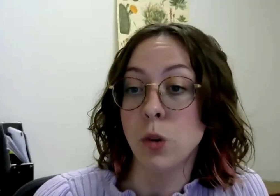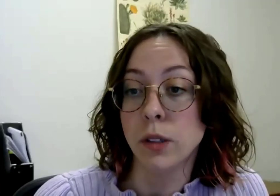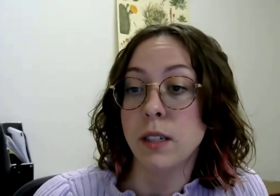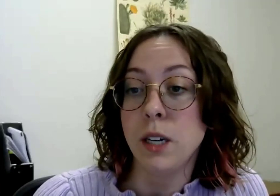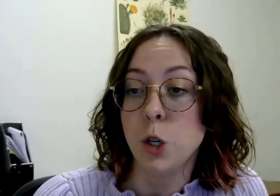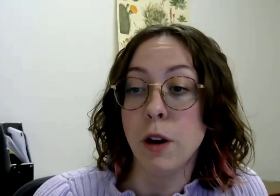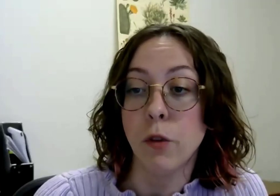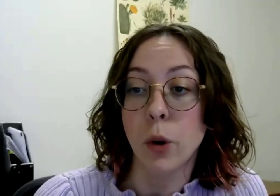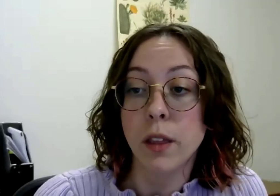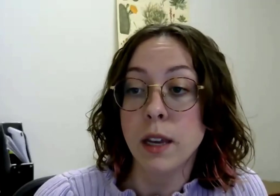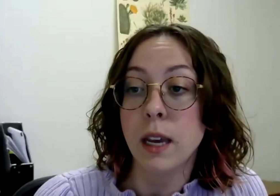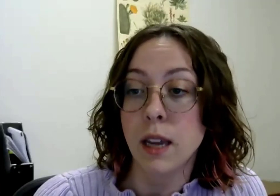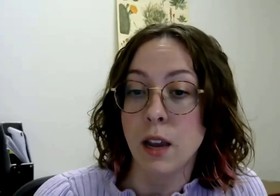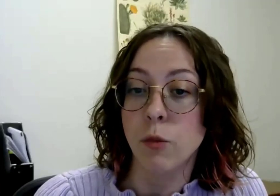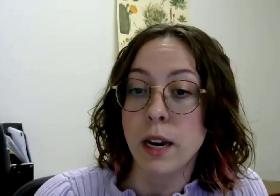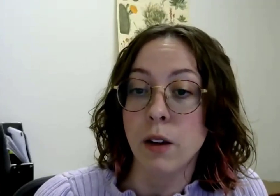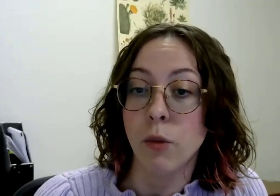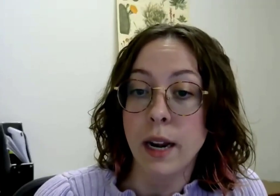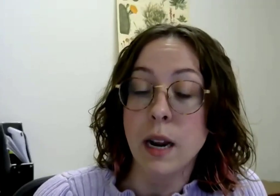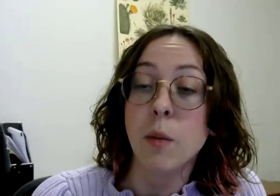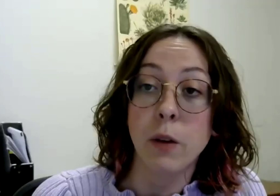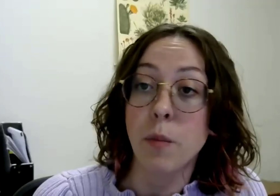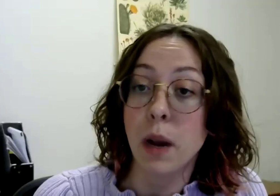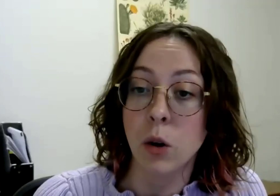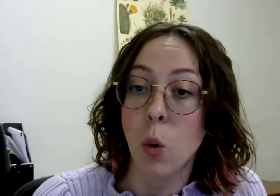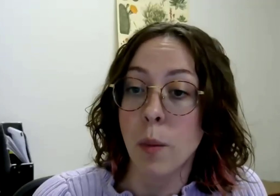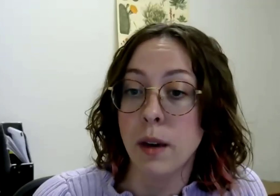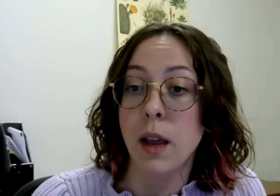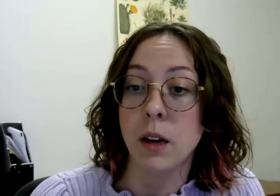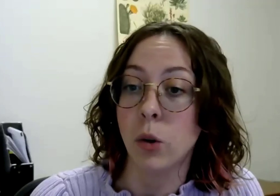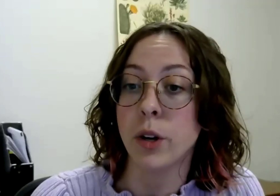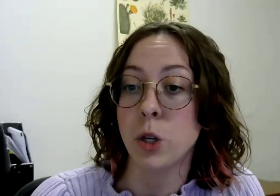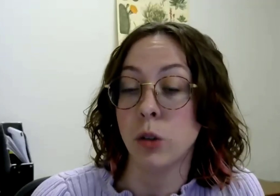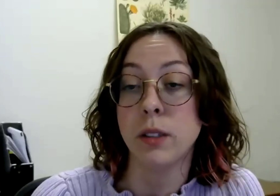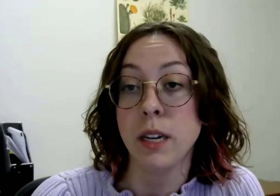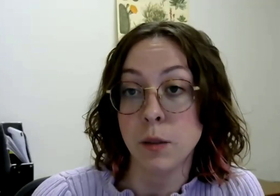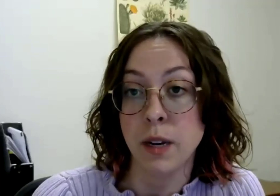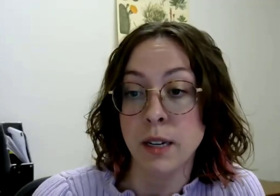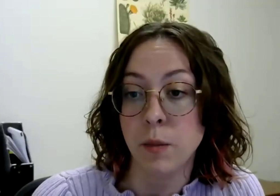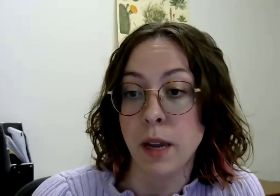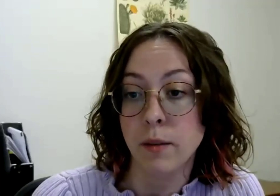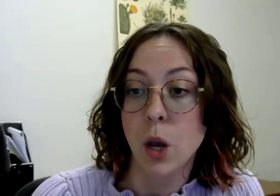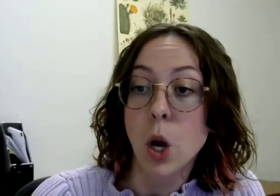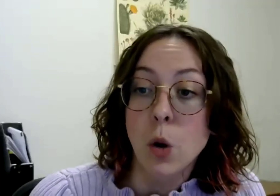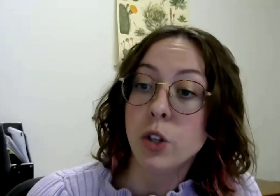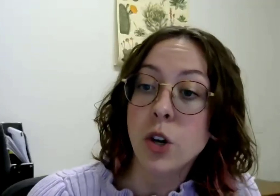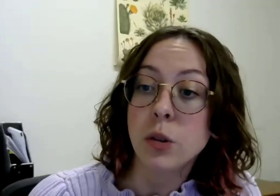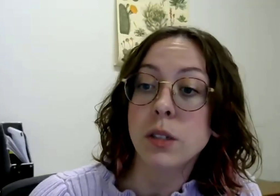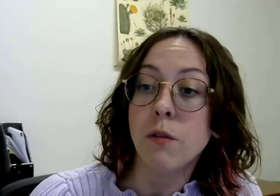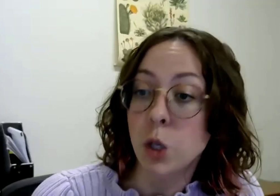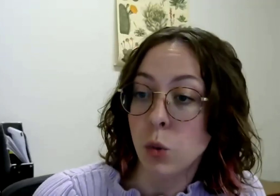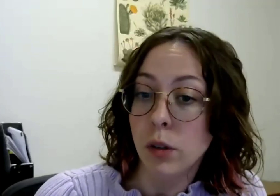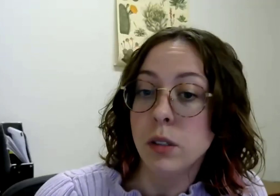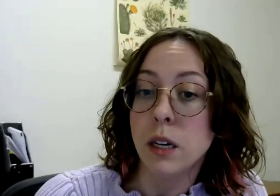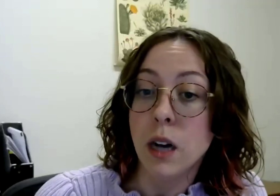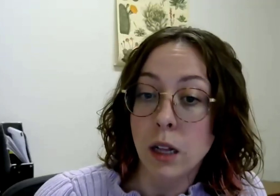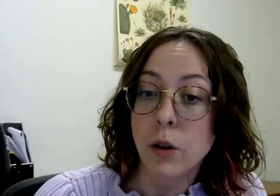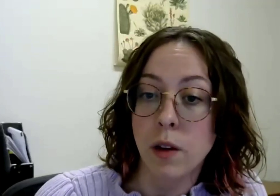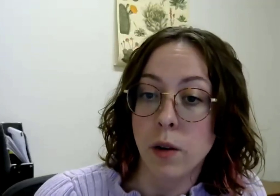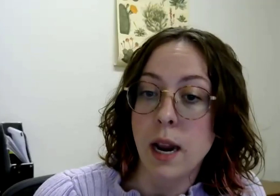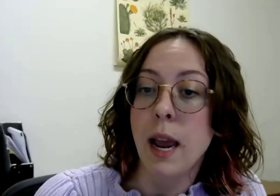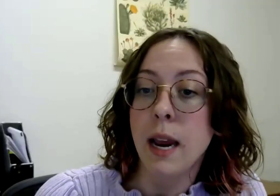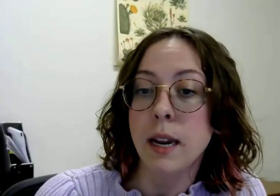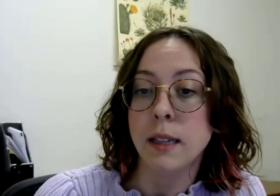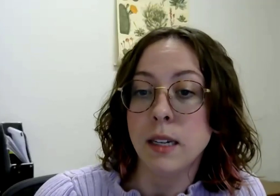Using Visuals to Teach Metaphoric Thinking in Reading and Writing by Rebecca Gorman and Gloria Schultz-Eastman, which notes that visuals and